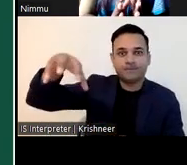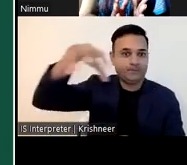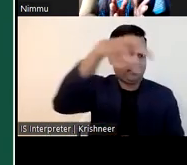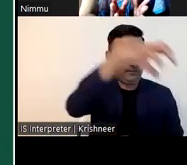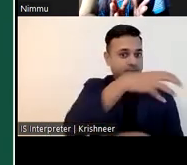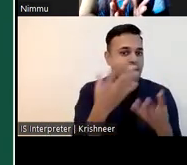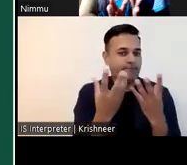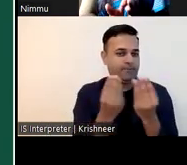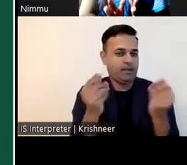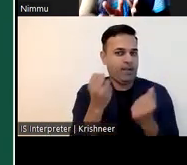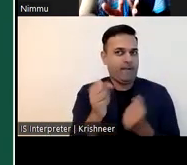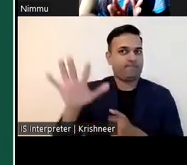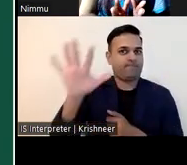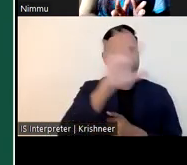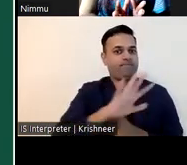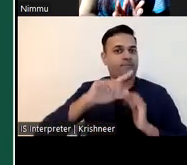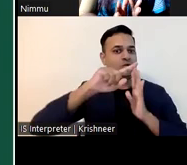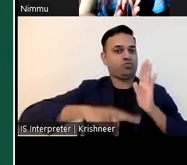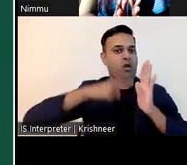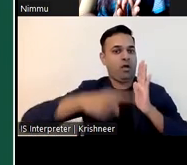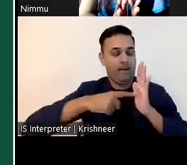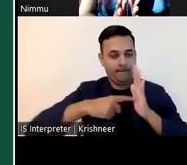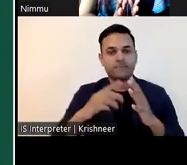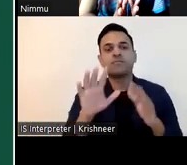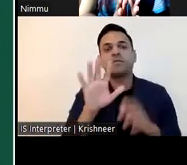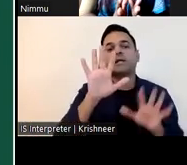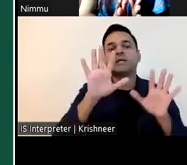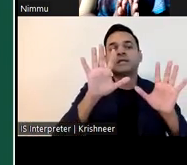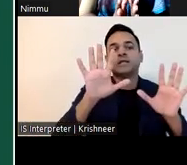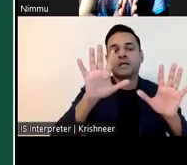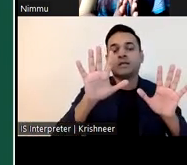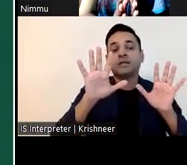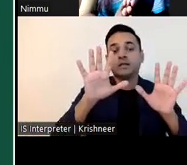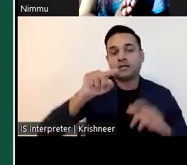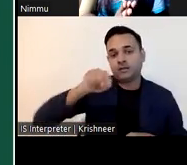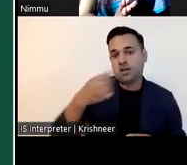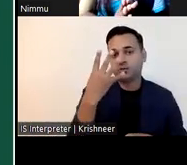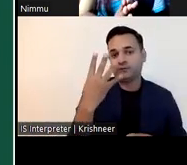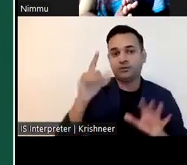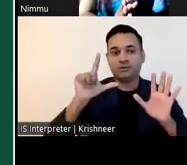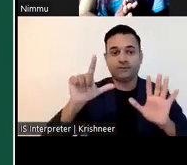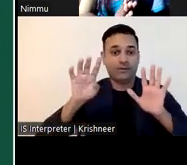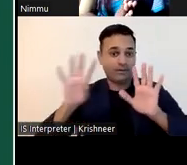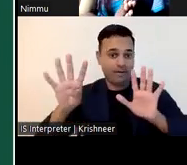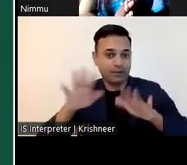it means that there is a possibility of deinstitutionalization the children. So